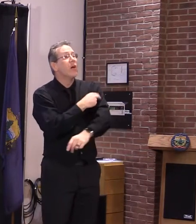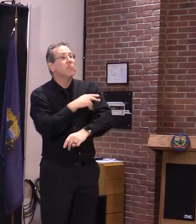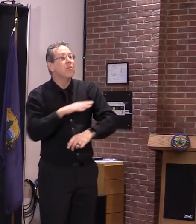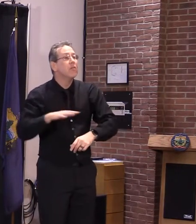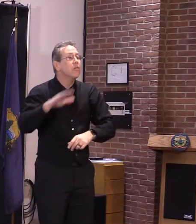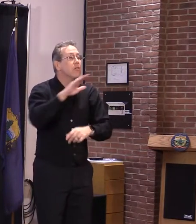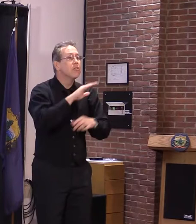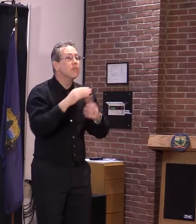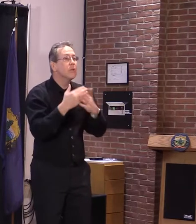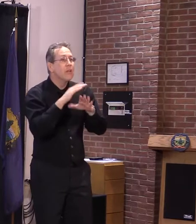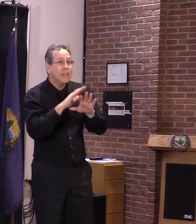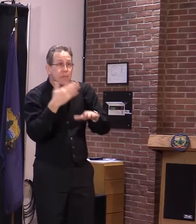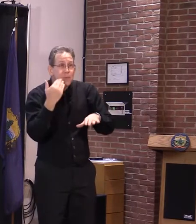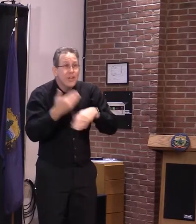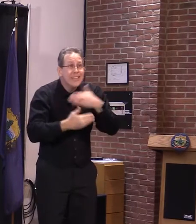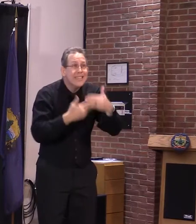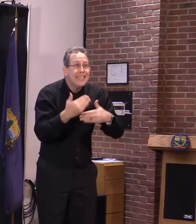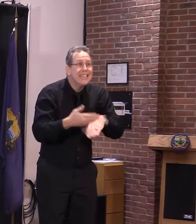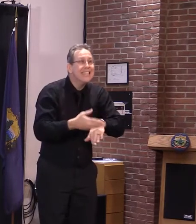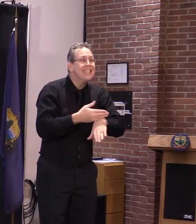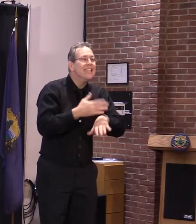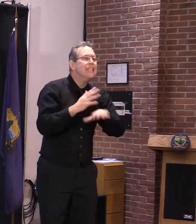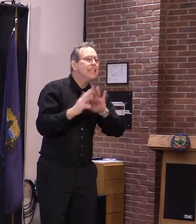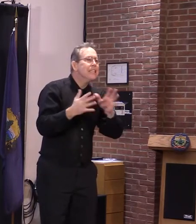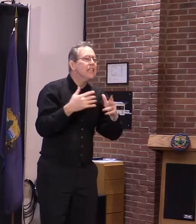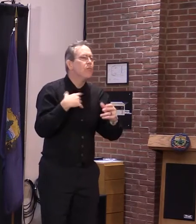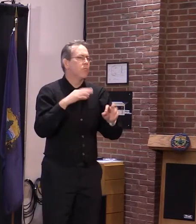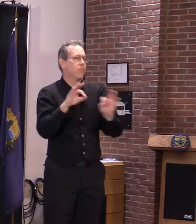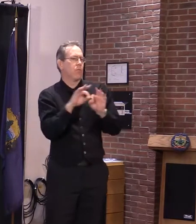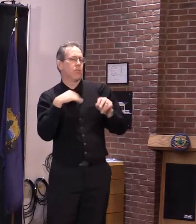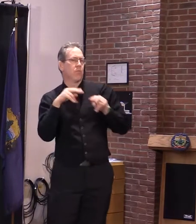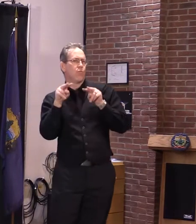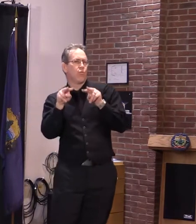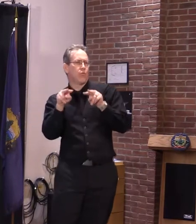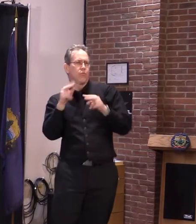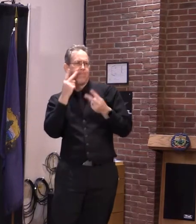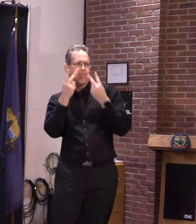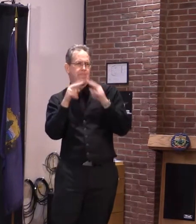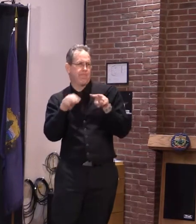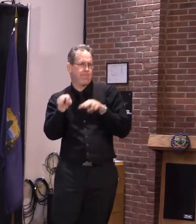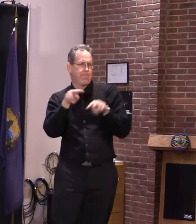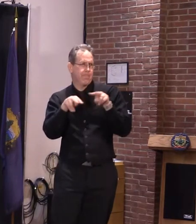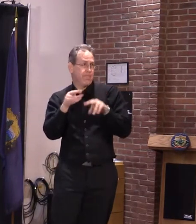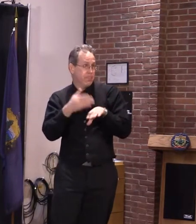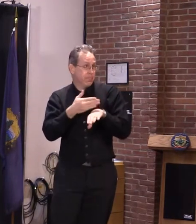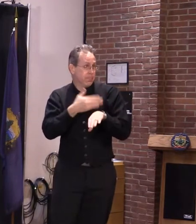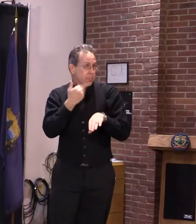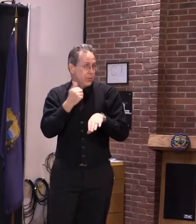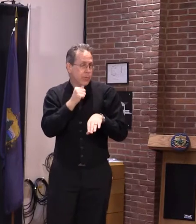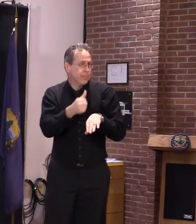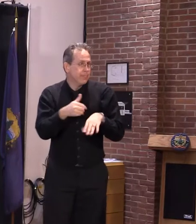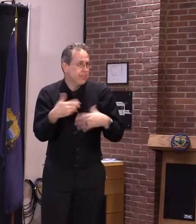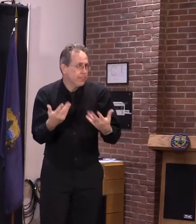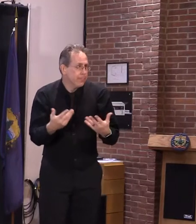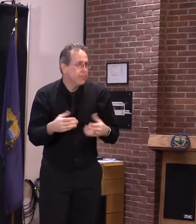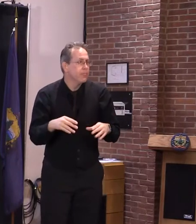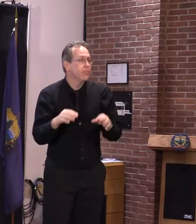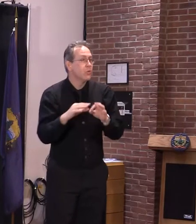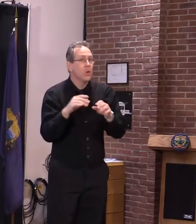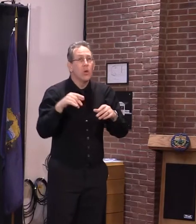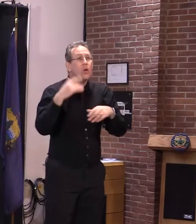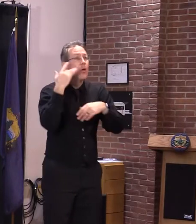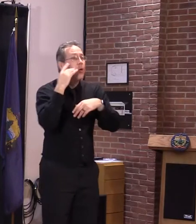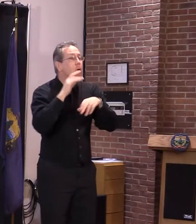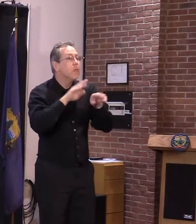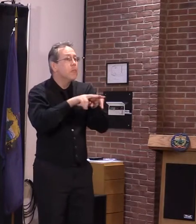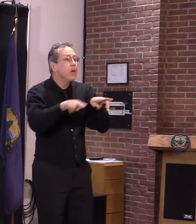started, one thing that we are seeing clearly is an increase in the availability of hospital beds, which certainly is good news. As